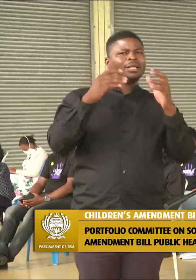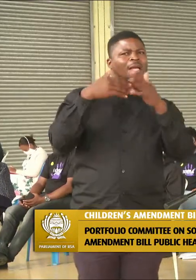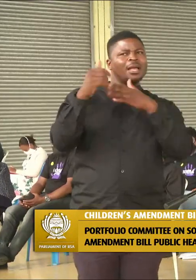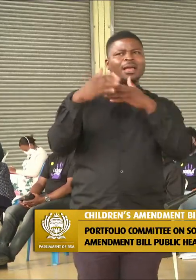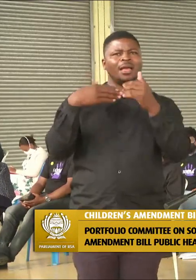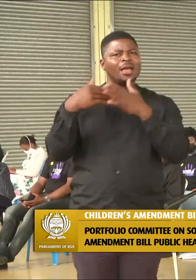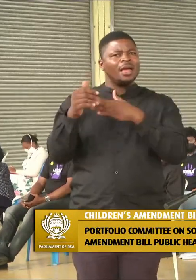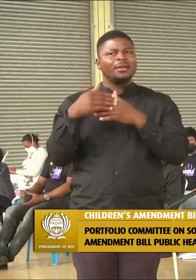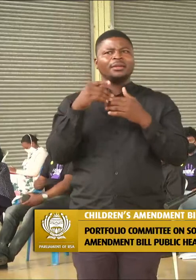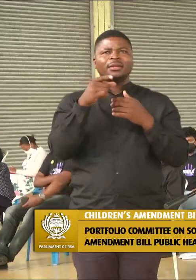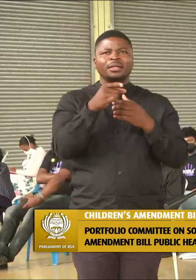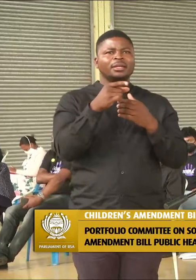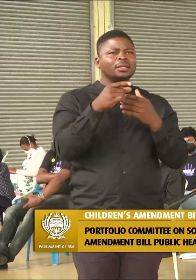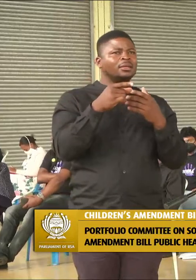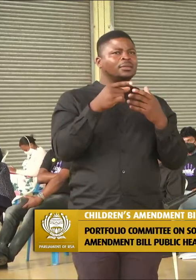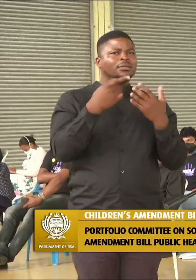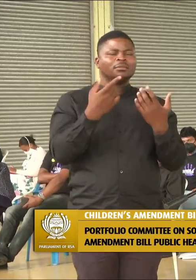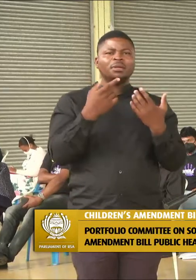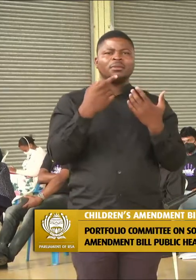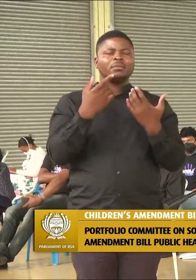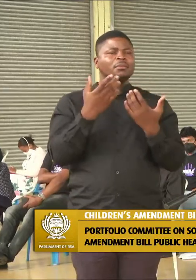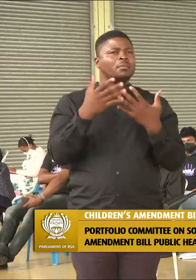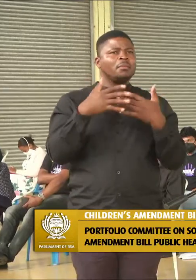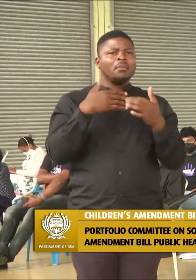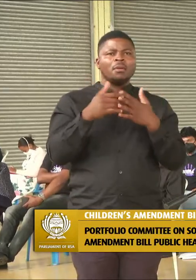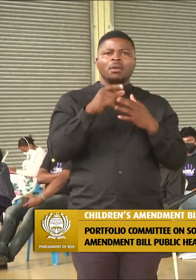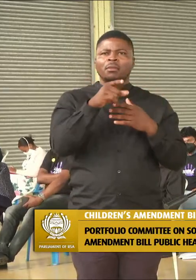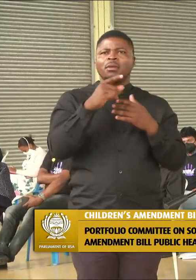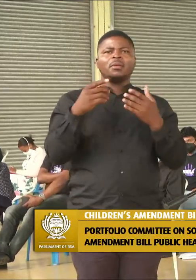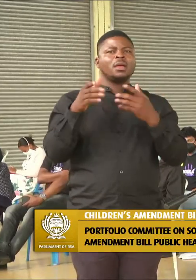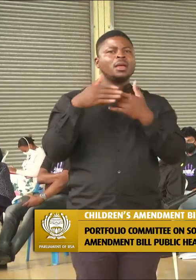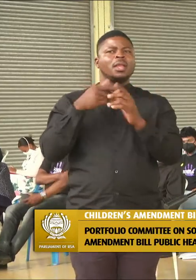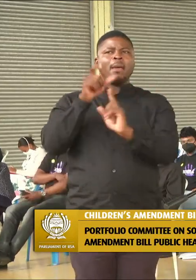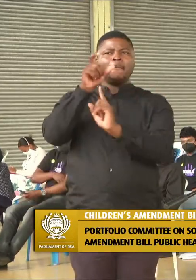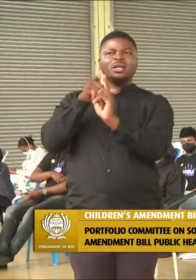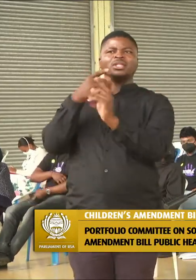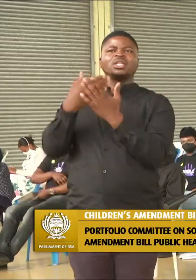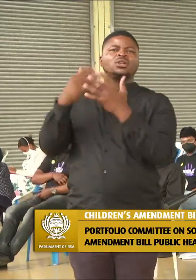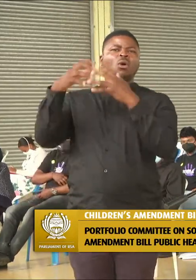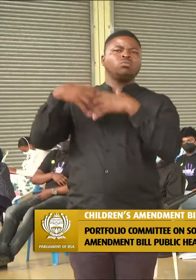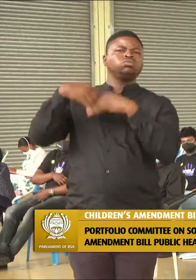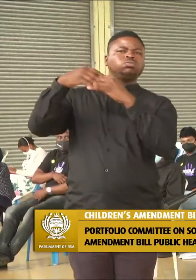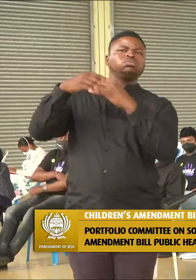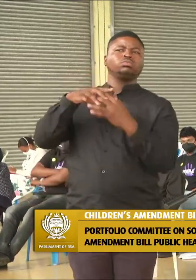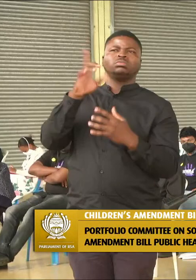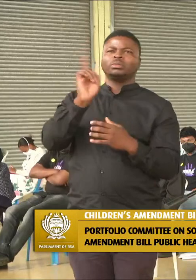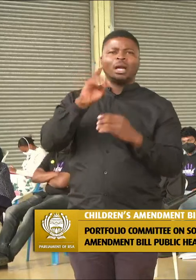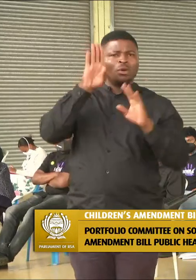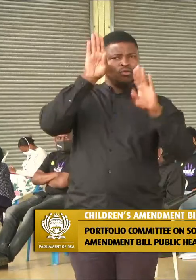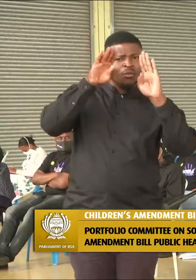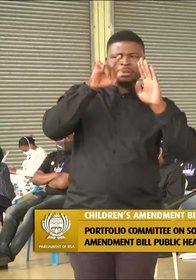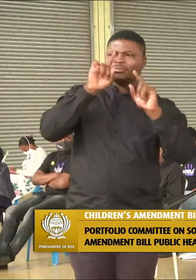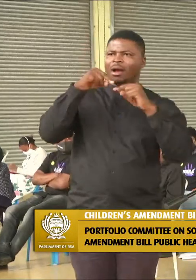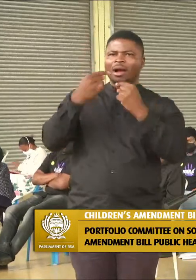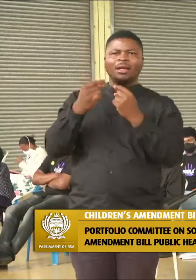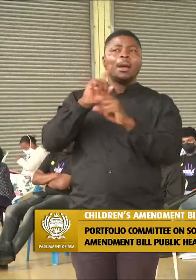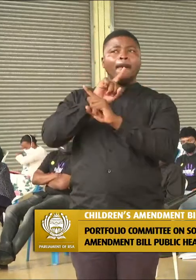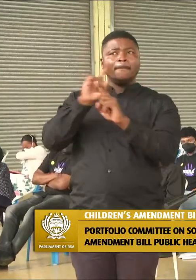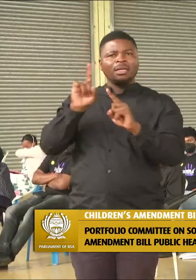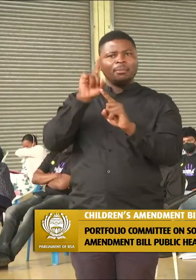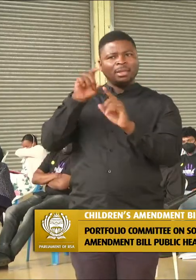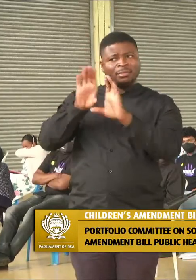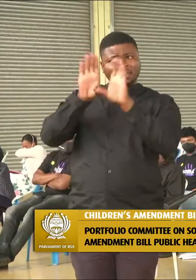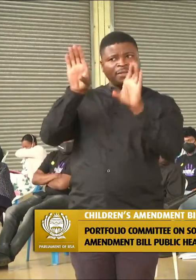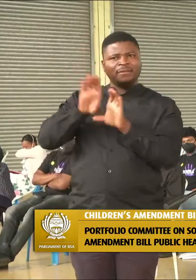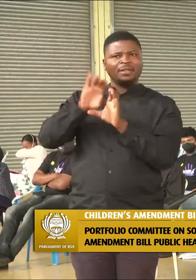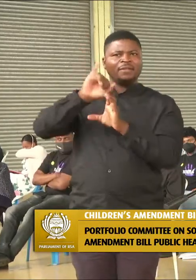Tom, Dick and Harry coming forward and forming ECD centers. Ngiyacabanga ukuthi kubalulekile kakhulu ukuthi